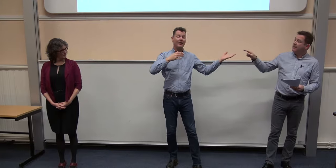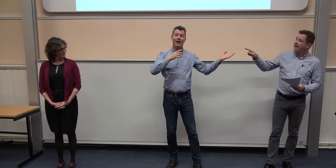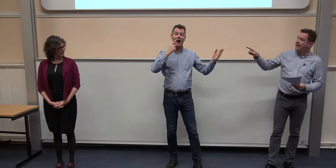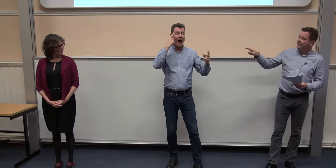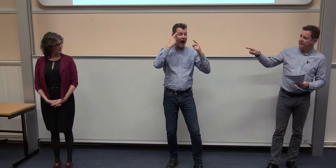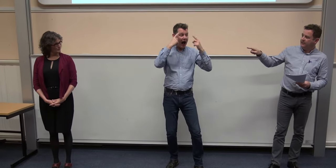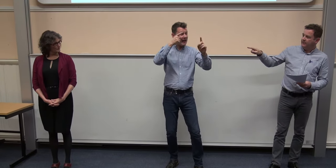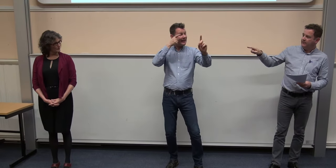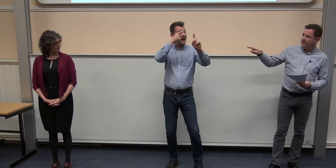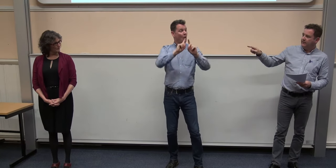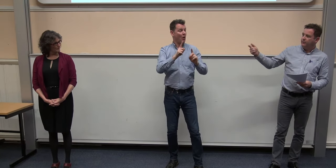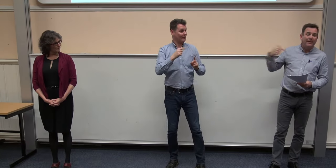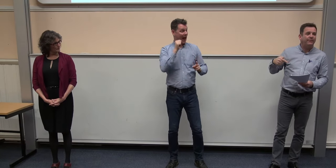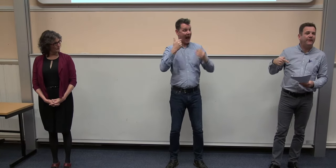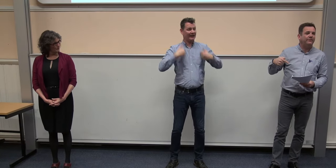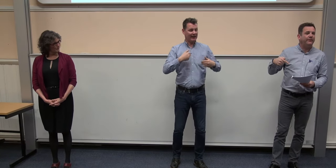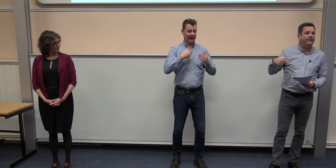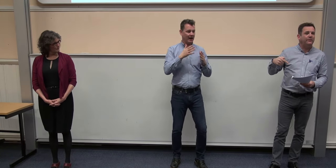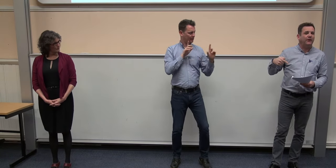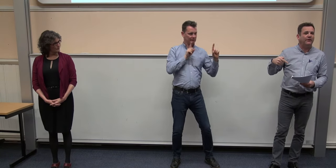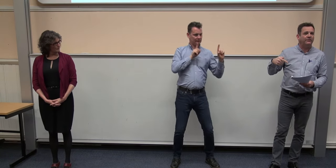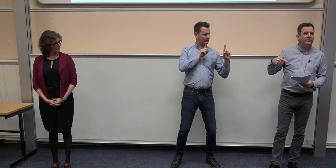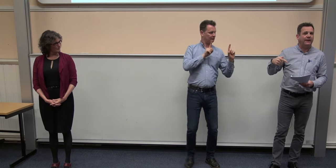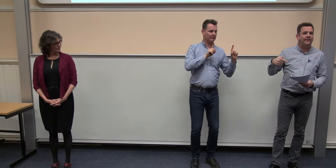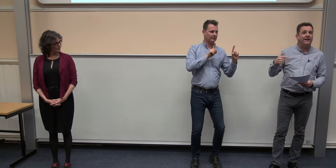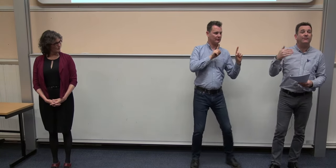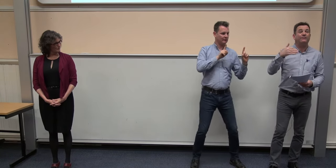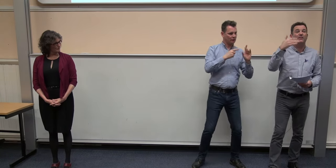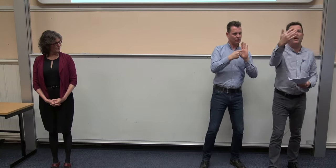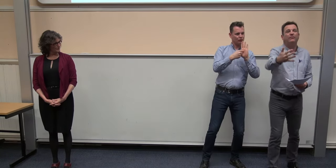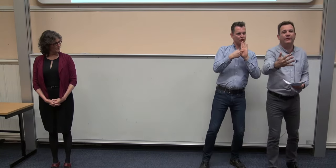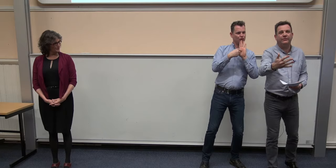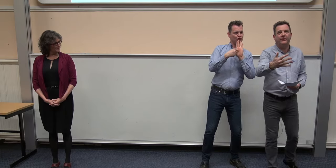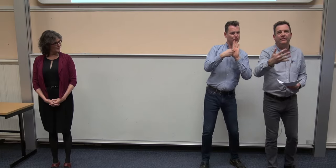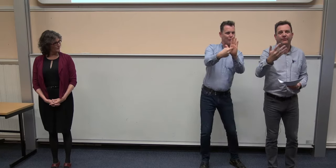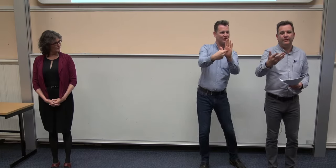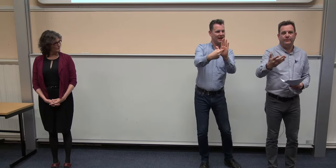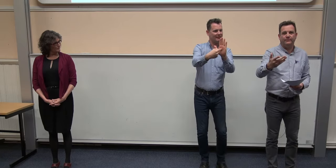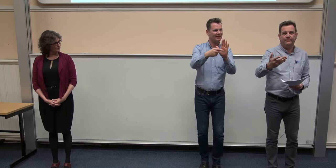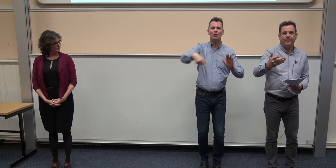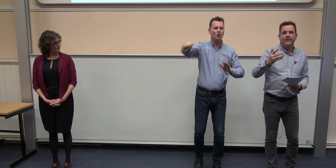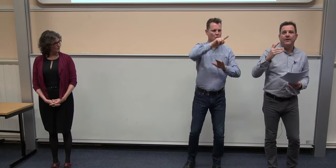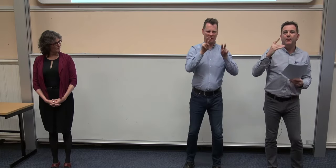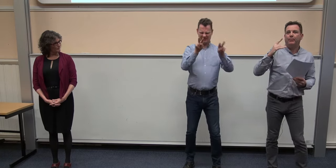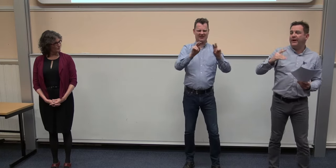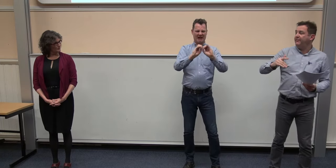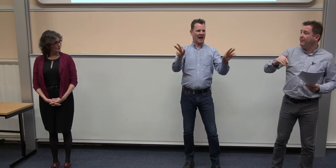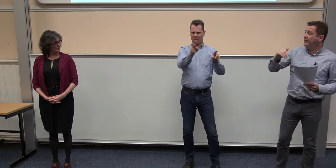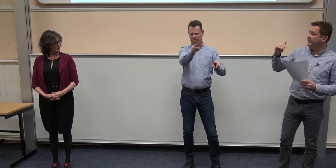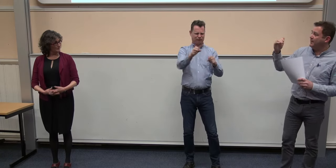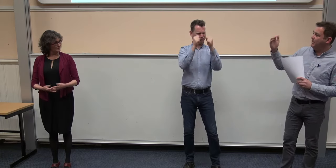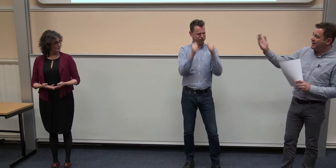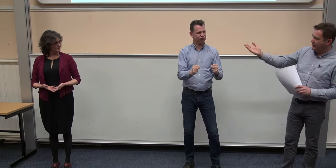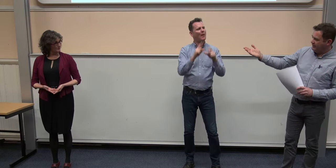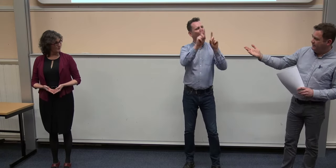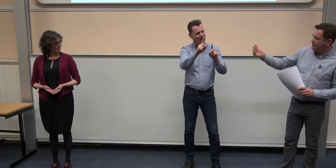that Andy represents me quite easily, and that's very obvious for you. But if we